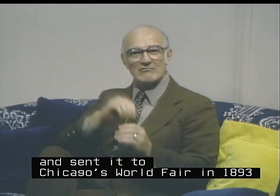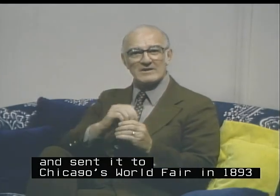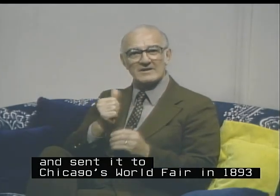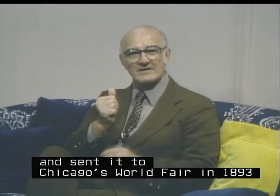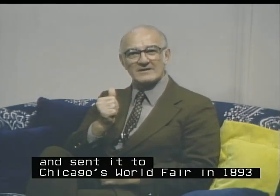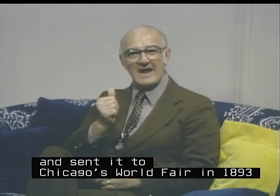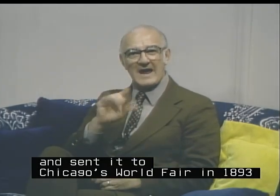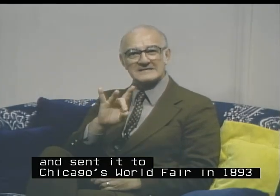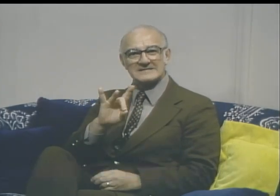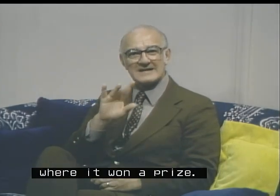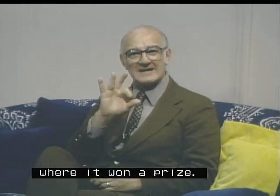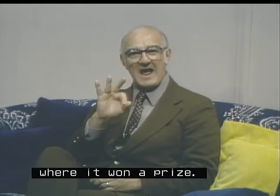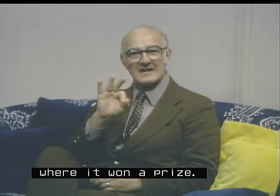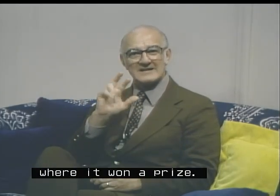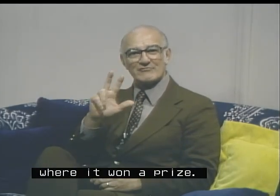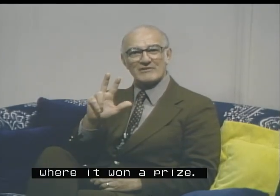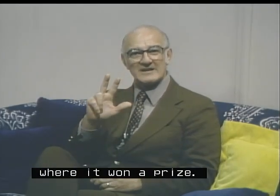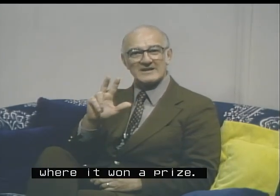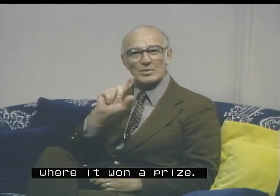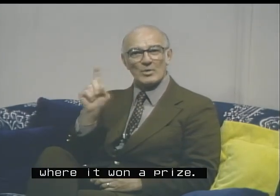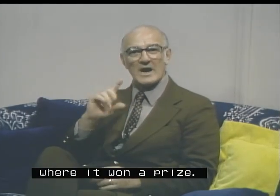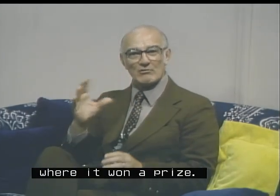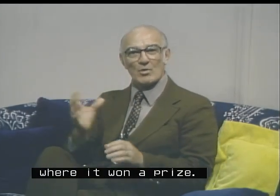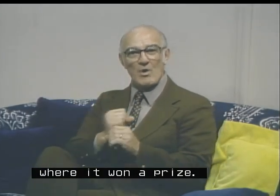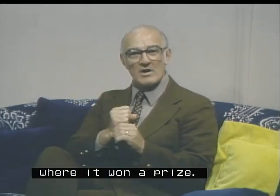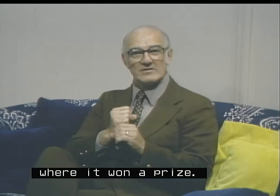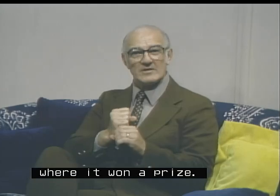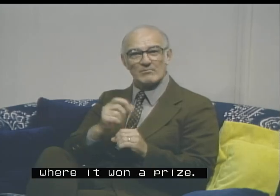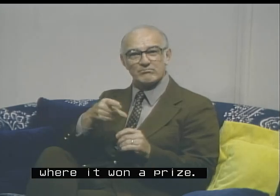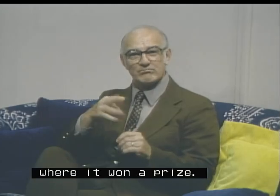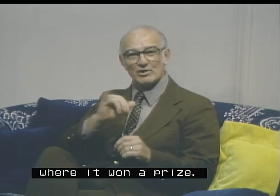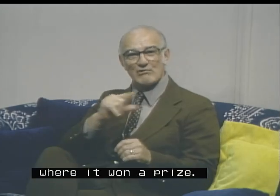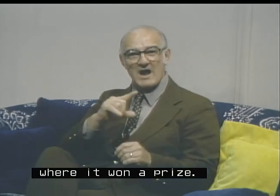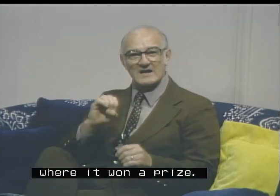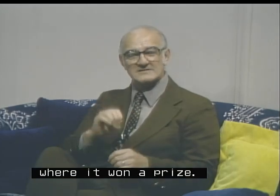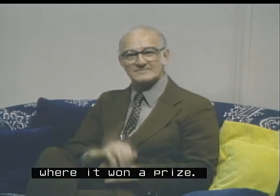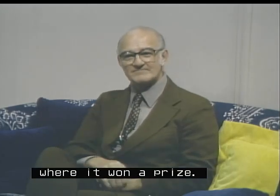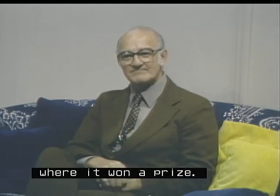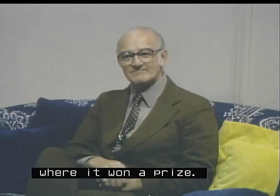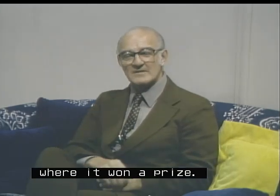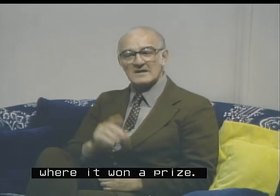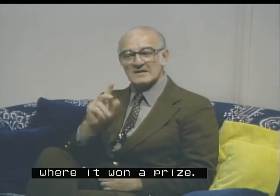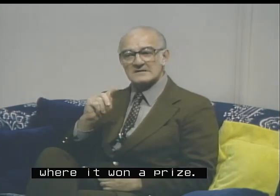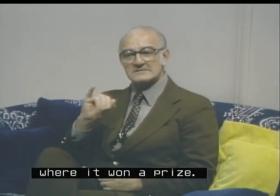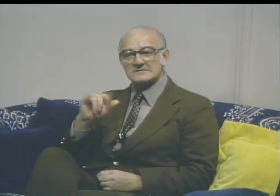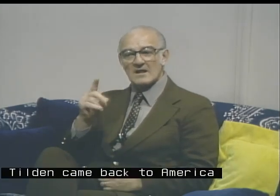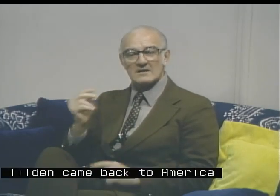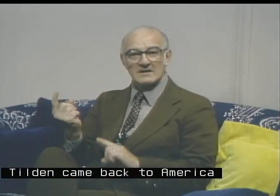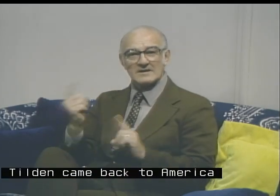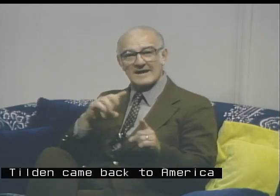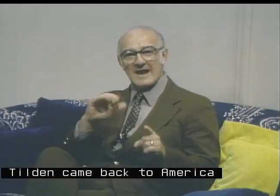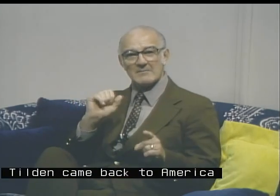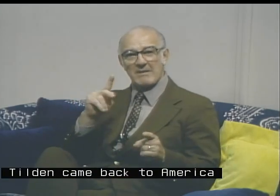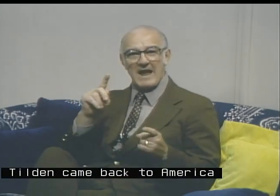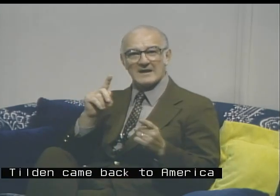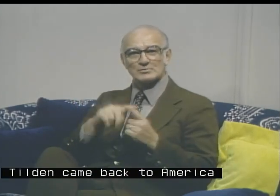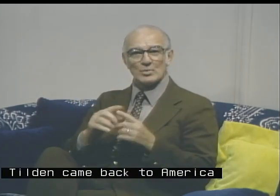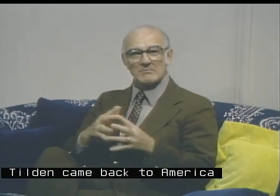in 1893, where it won a prize. Tilden came back to